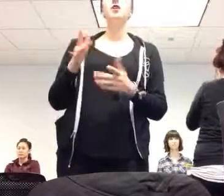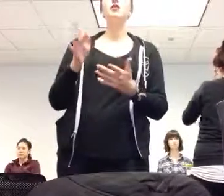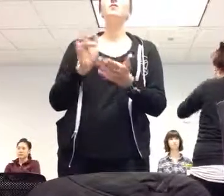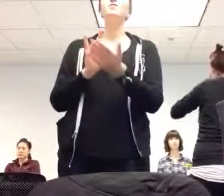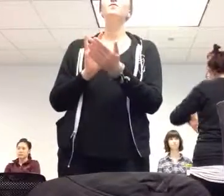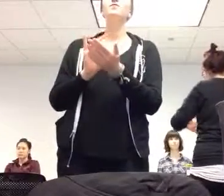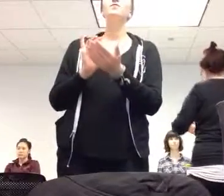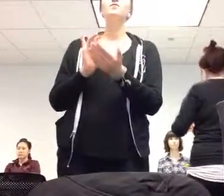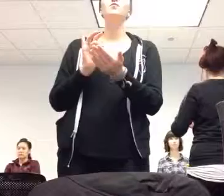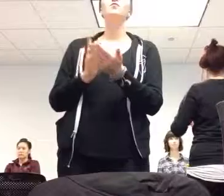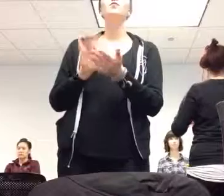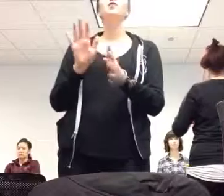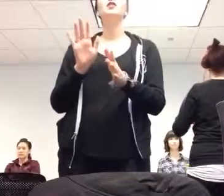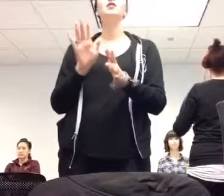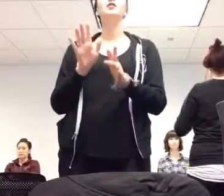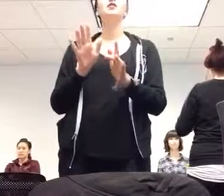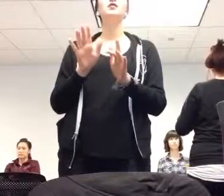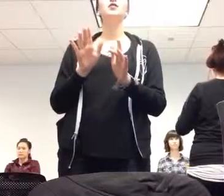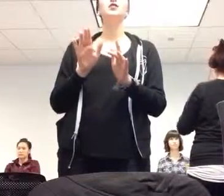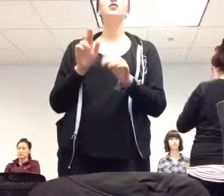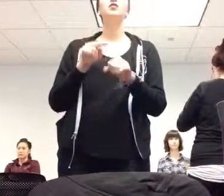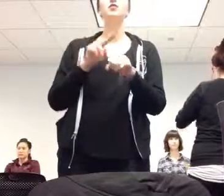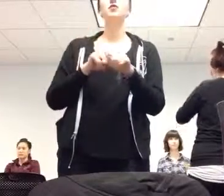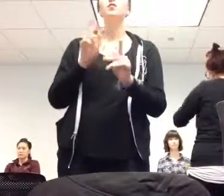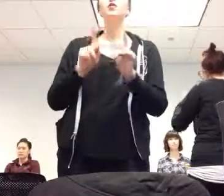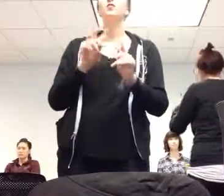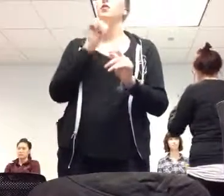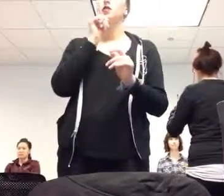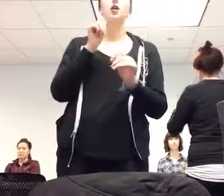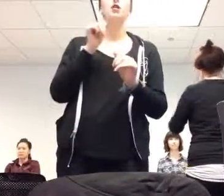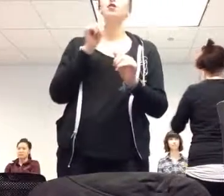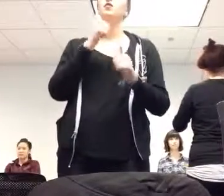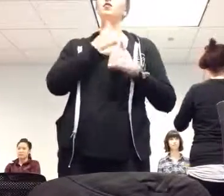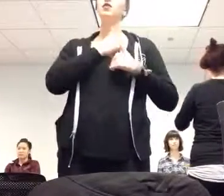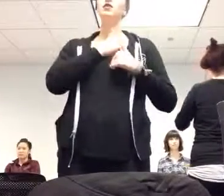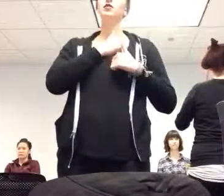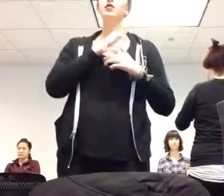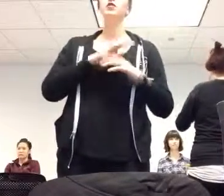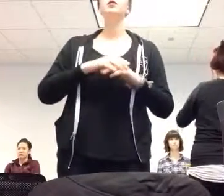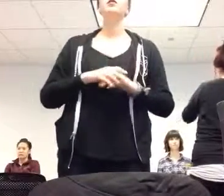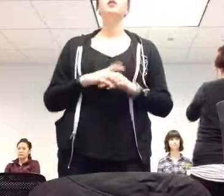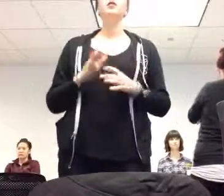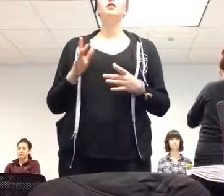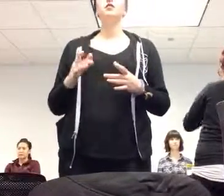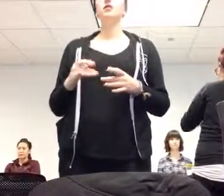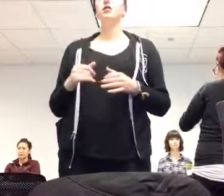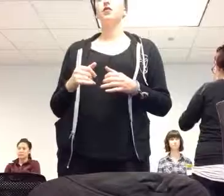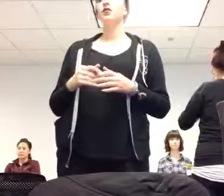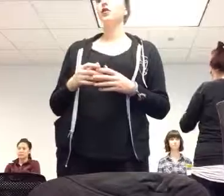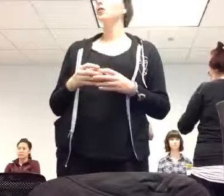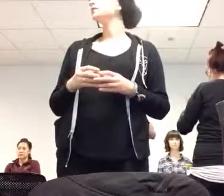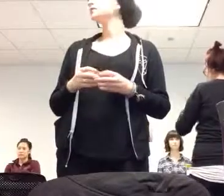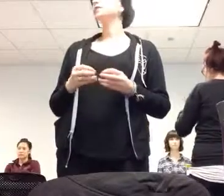towns, 70,000 villages. There again, the distinction between town and village would be a demographic distinction, like